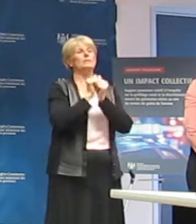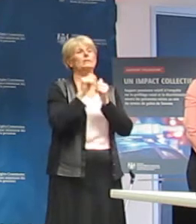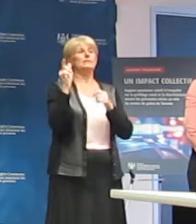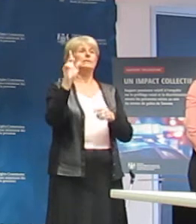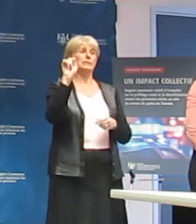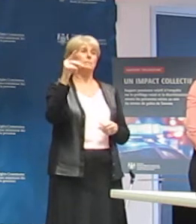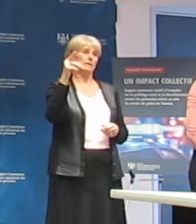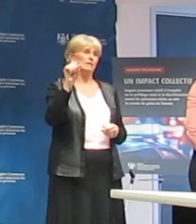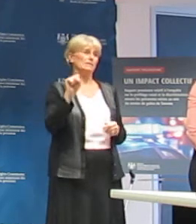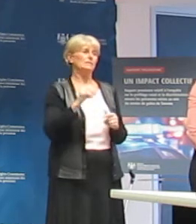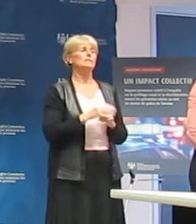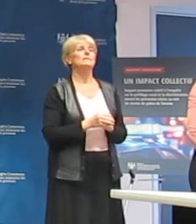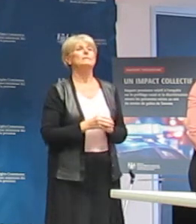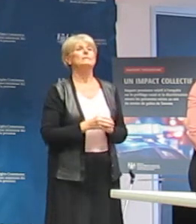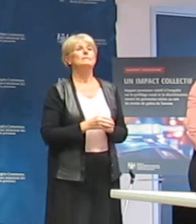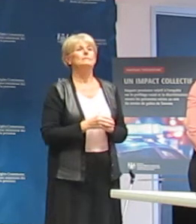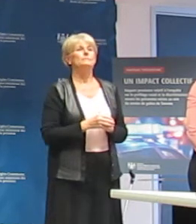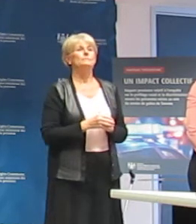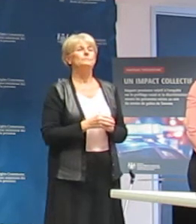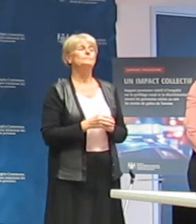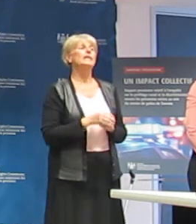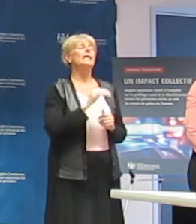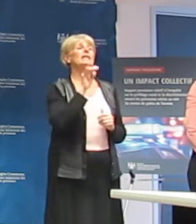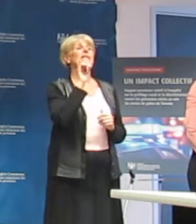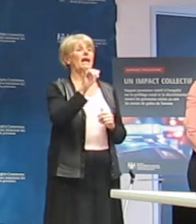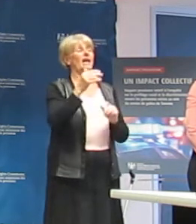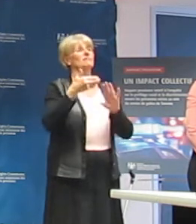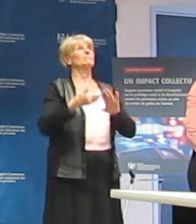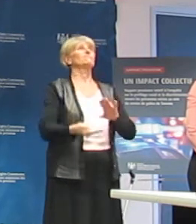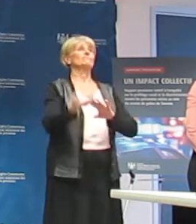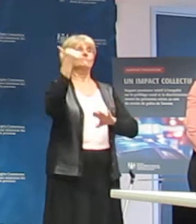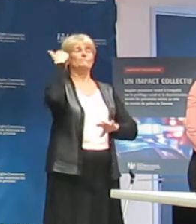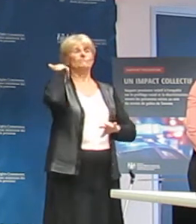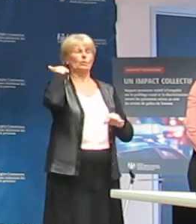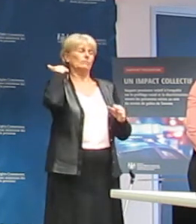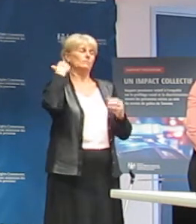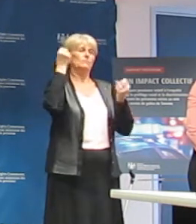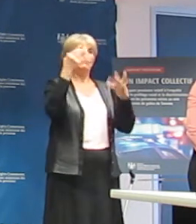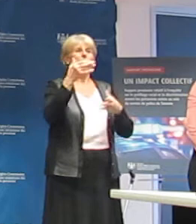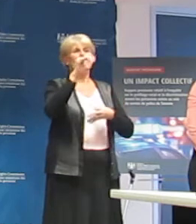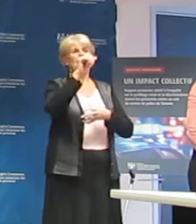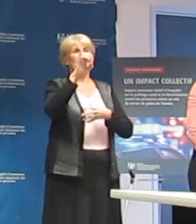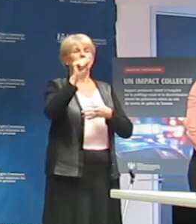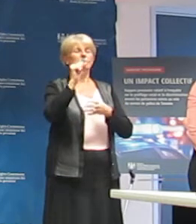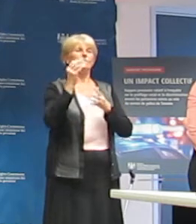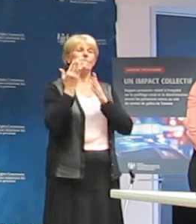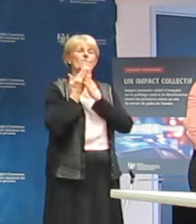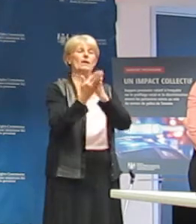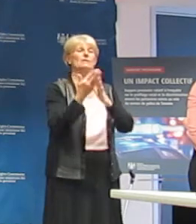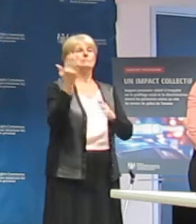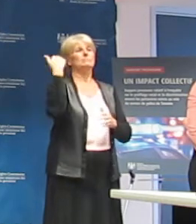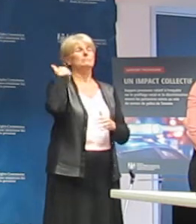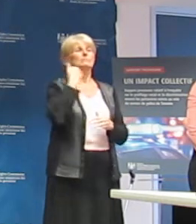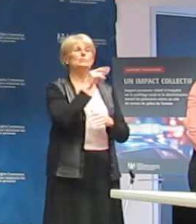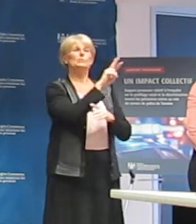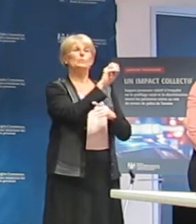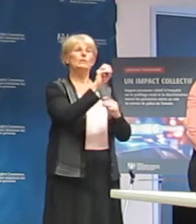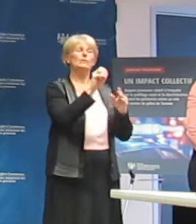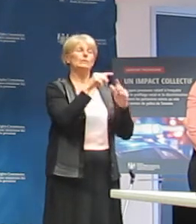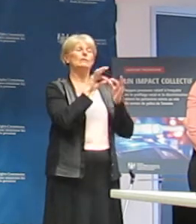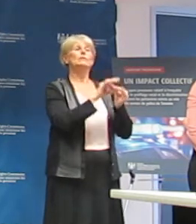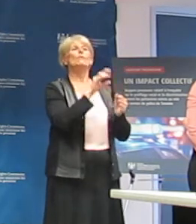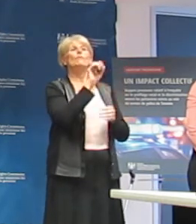Police Service. And that dates back to a number of cases that were filed in the 2000s related to